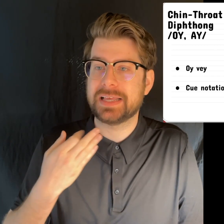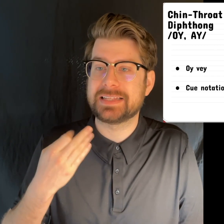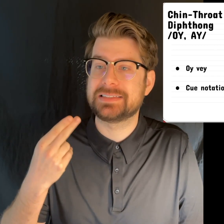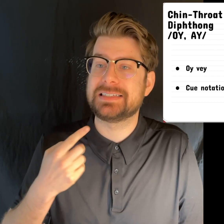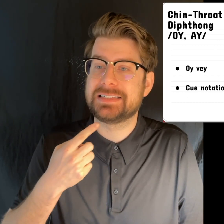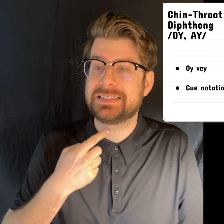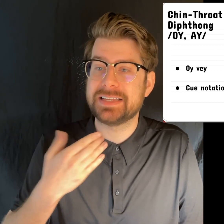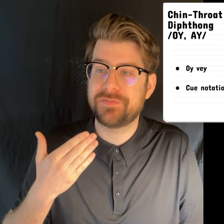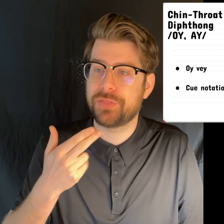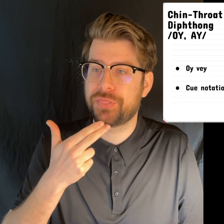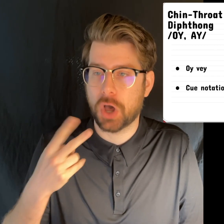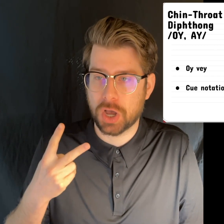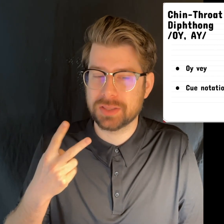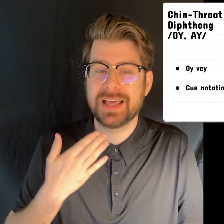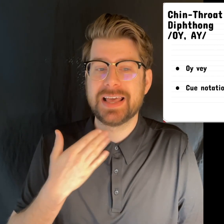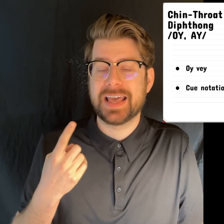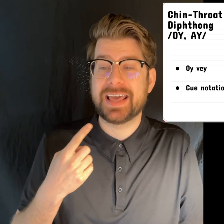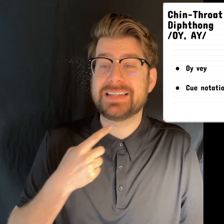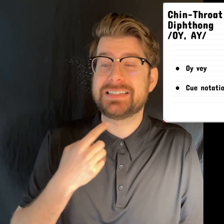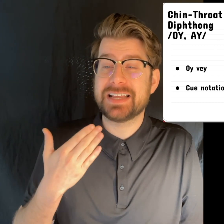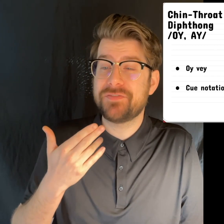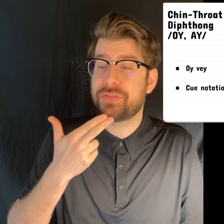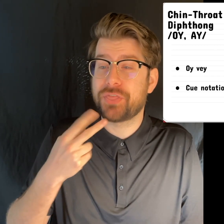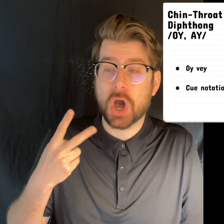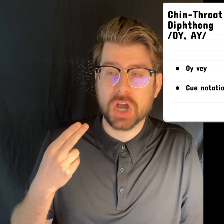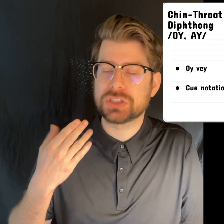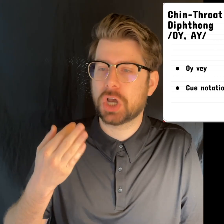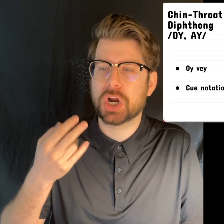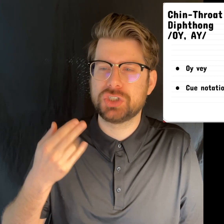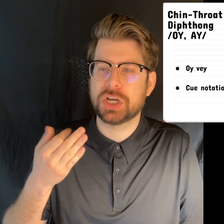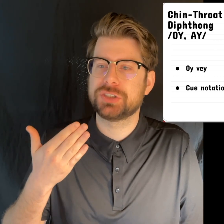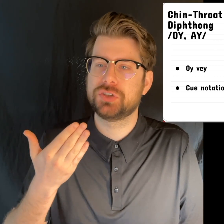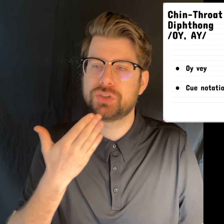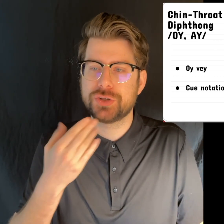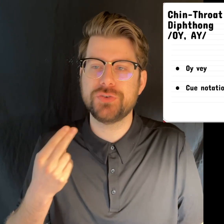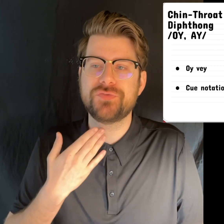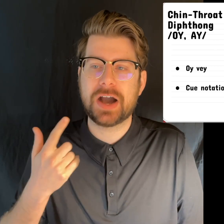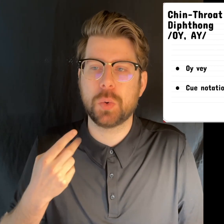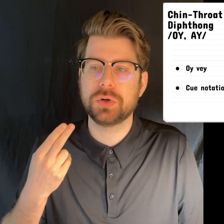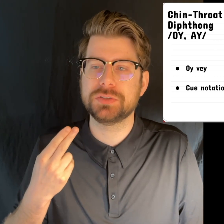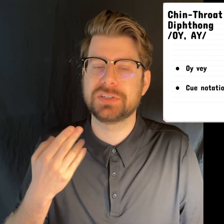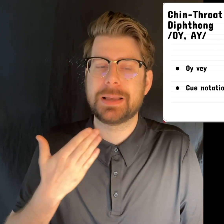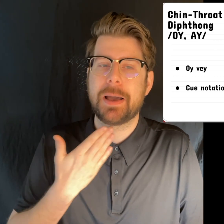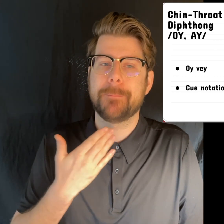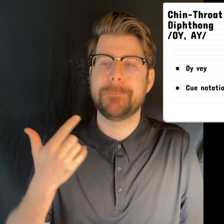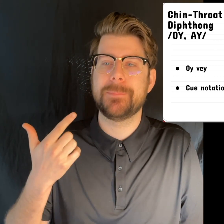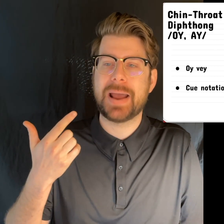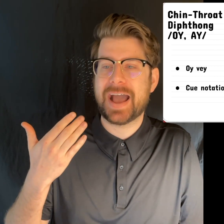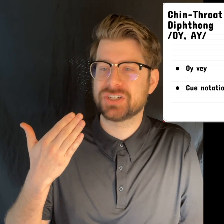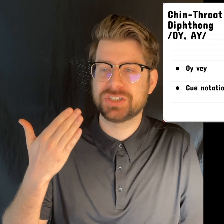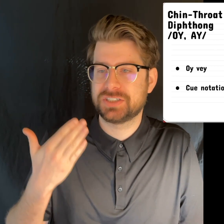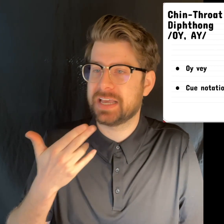It's the diphthong. And diphthongs are just two vowels mashed